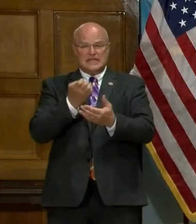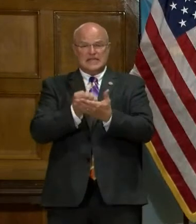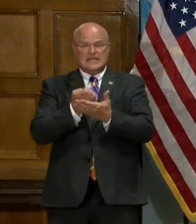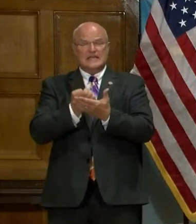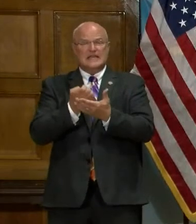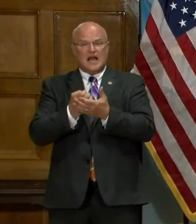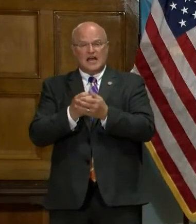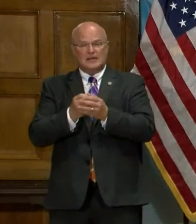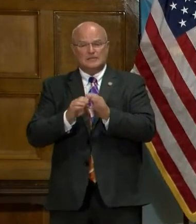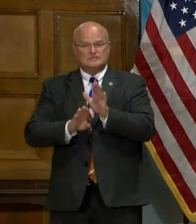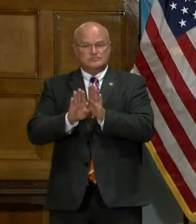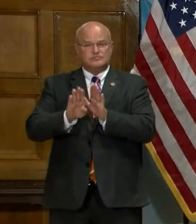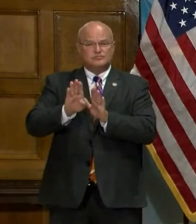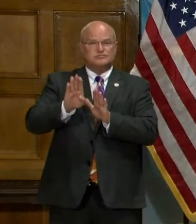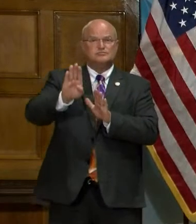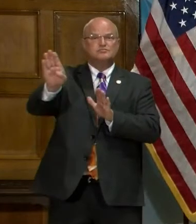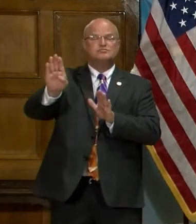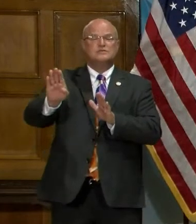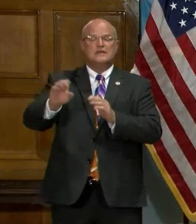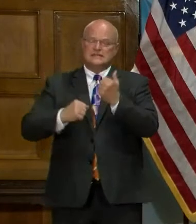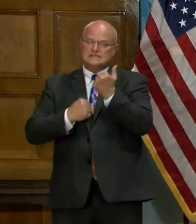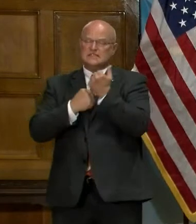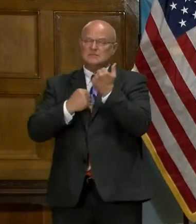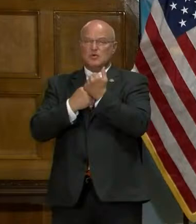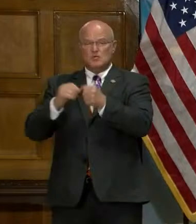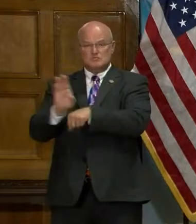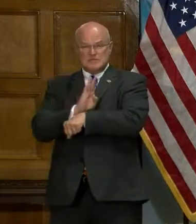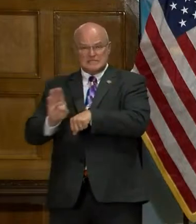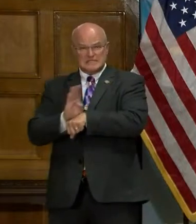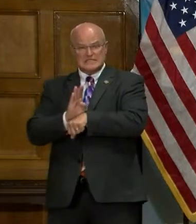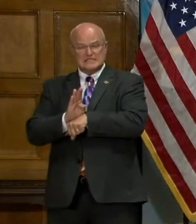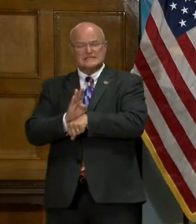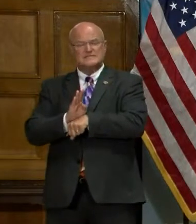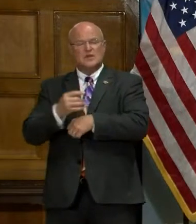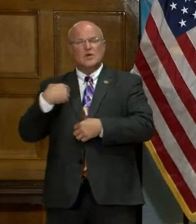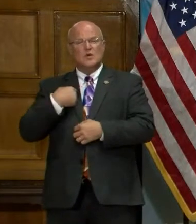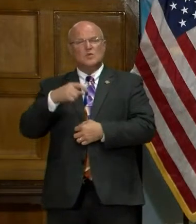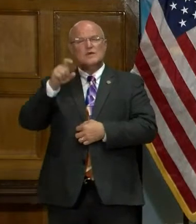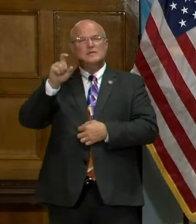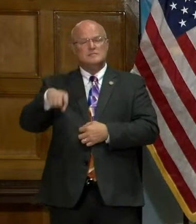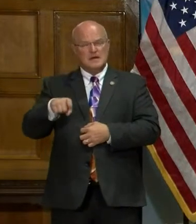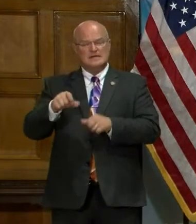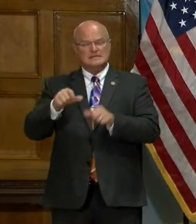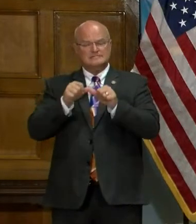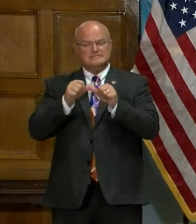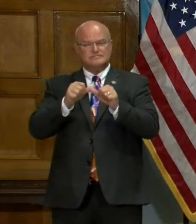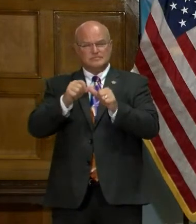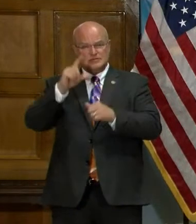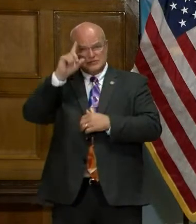economy, as we support our local businesses, we have to be smart about it to avoid other